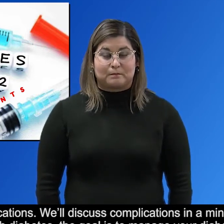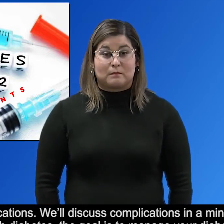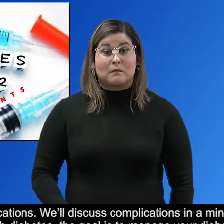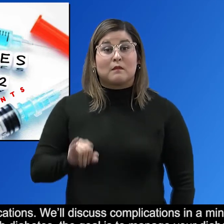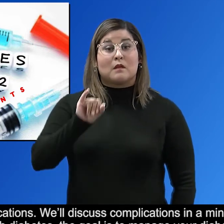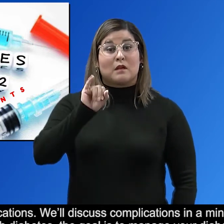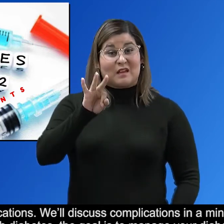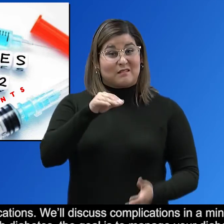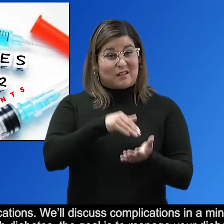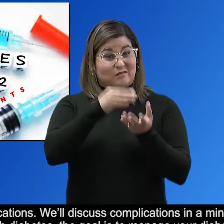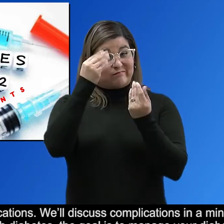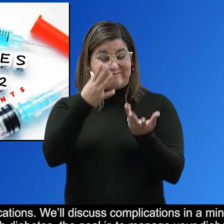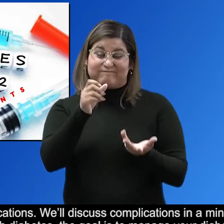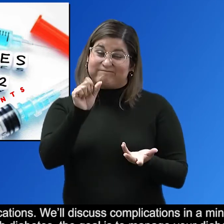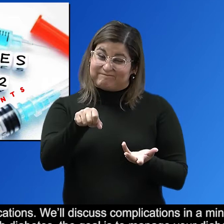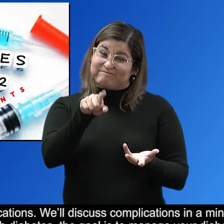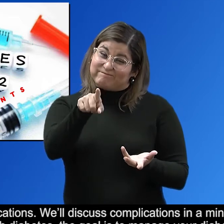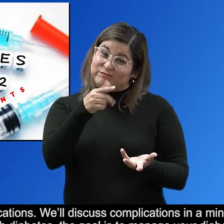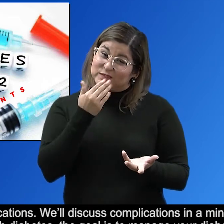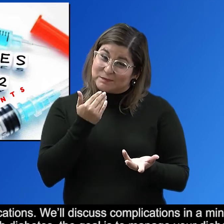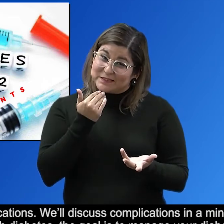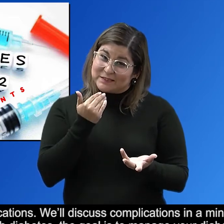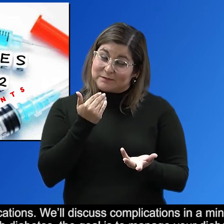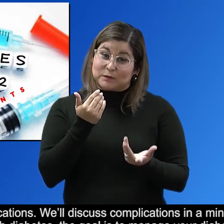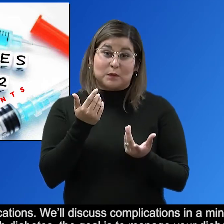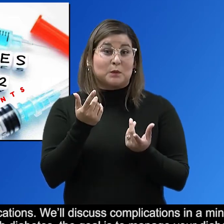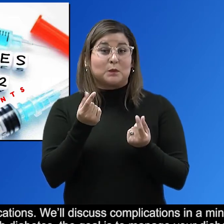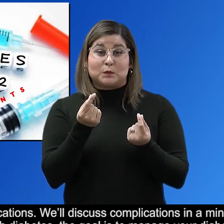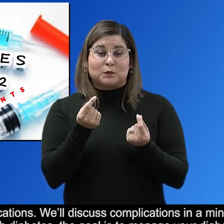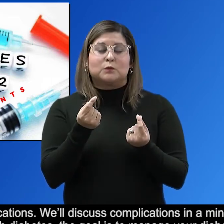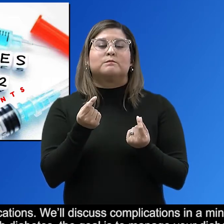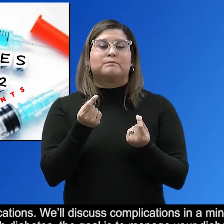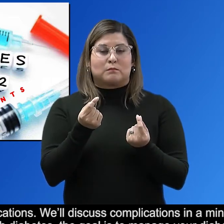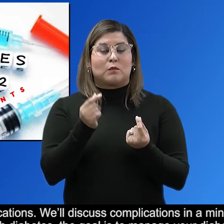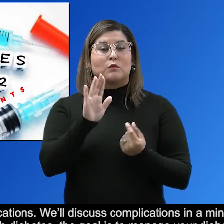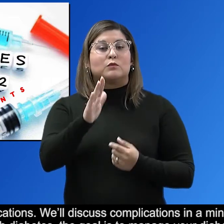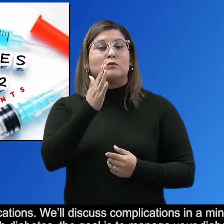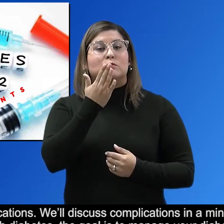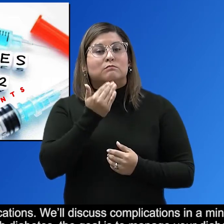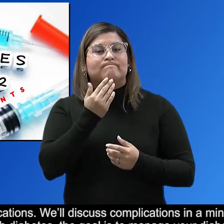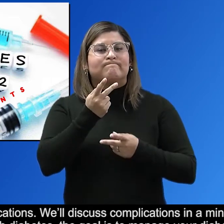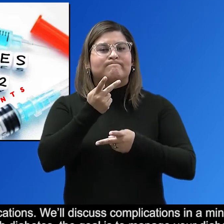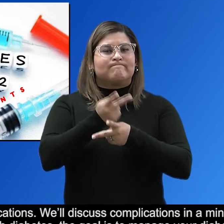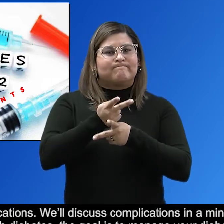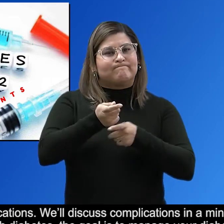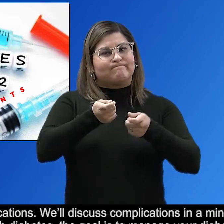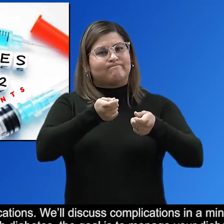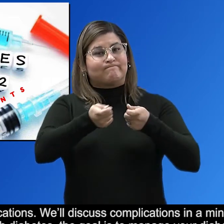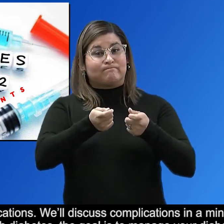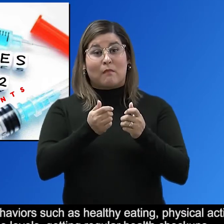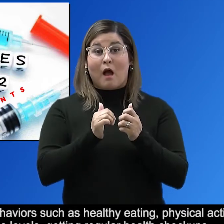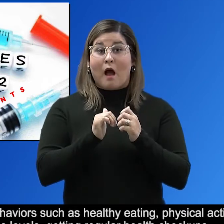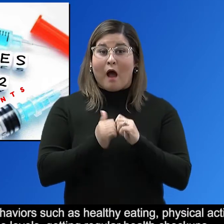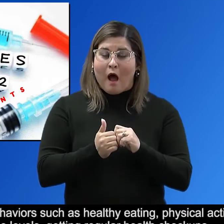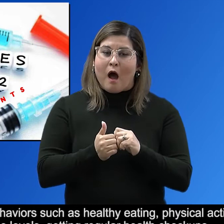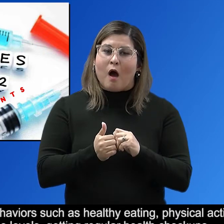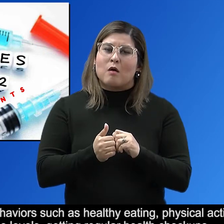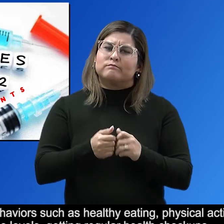If you are diagnosed with diabetes, the goal is to manage your diabetes by following self